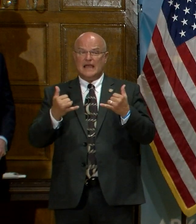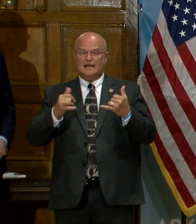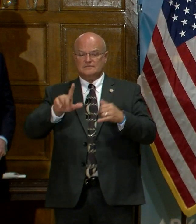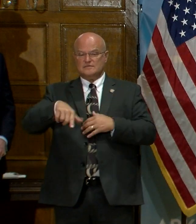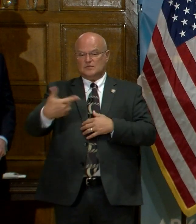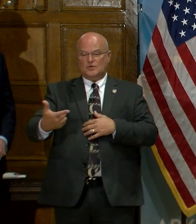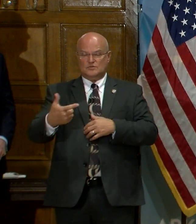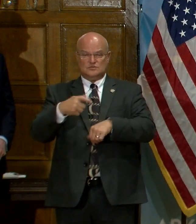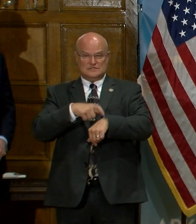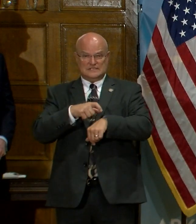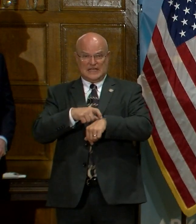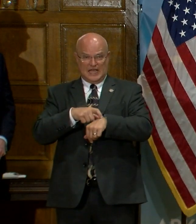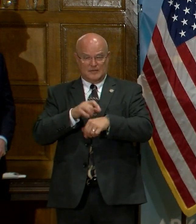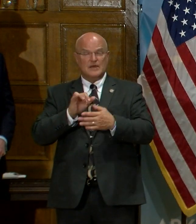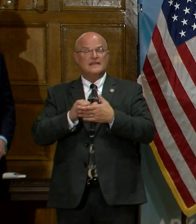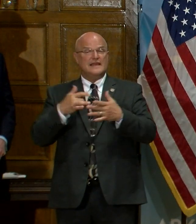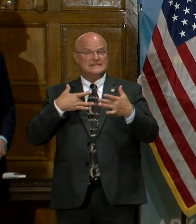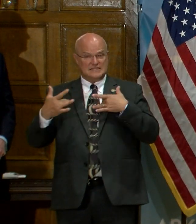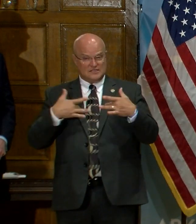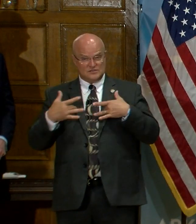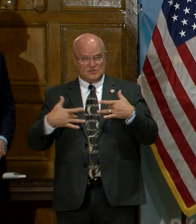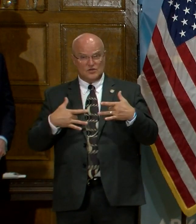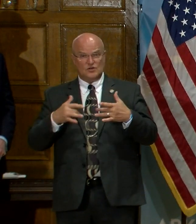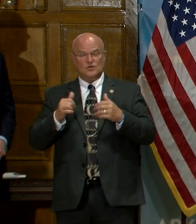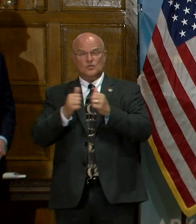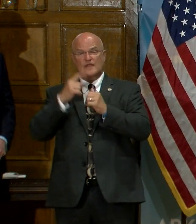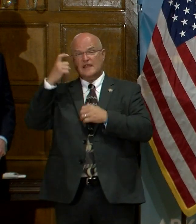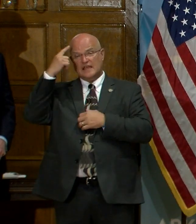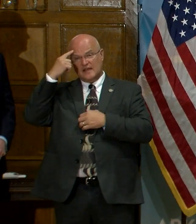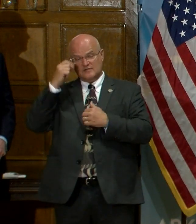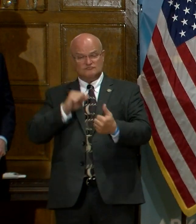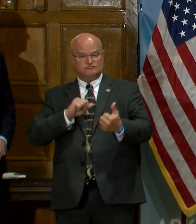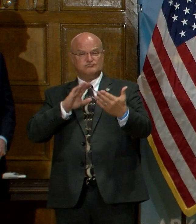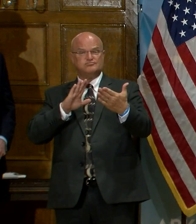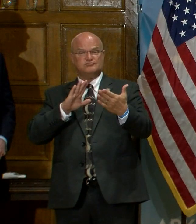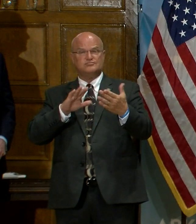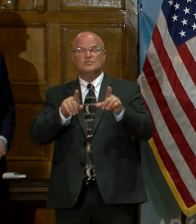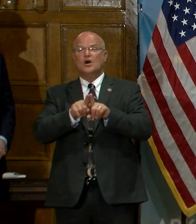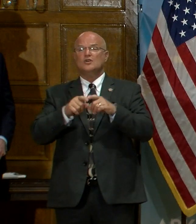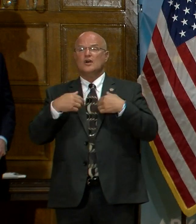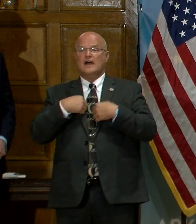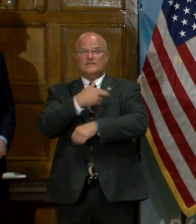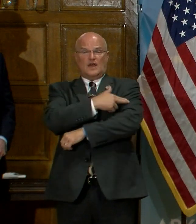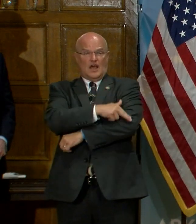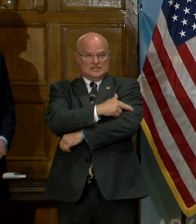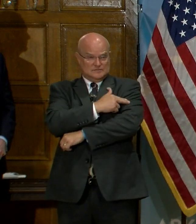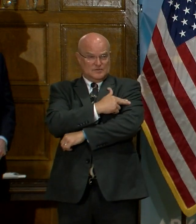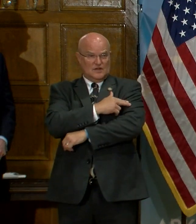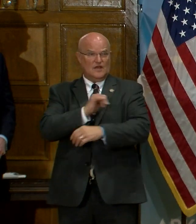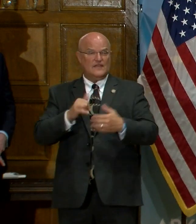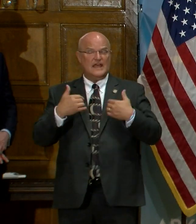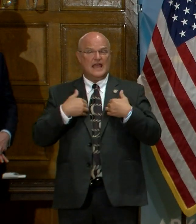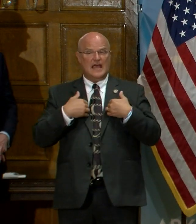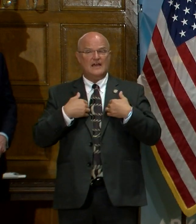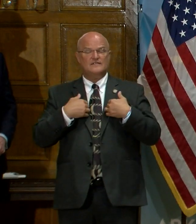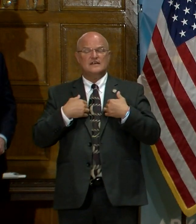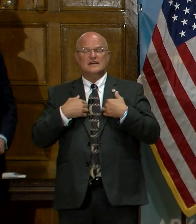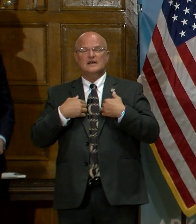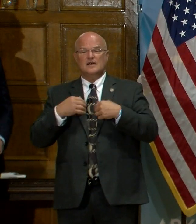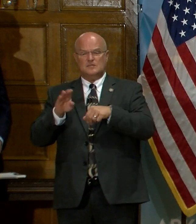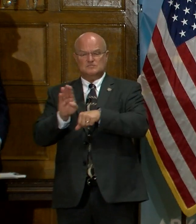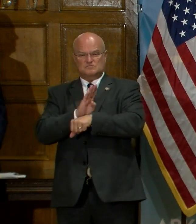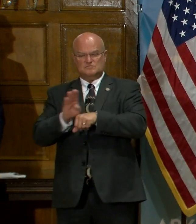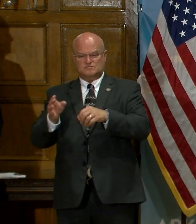in our commercial labs again, and that's a concern. That's what the governor has been addressing. We also have our hospitals that have platforms. Many of them